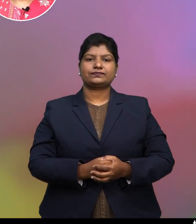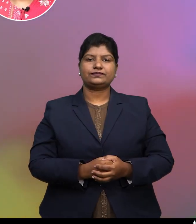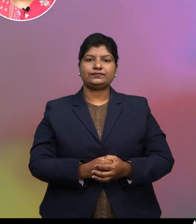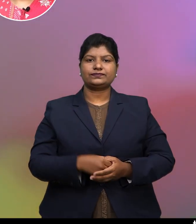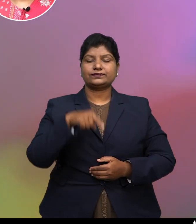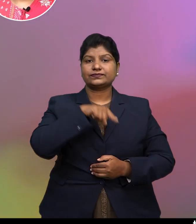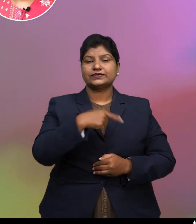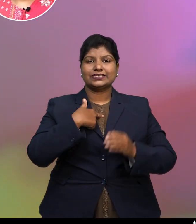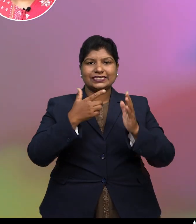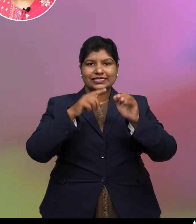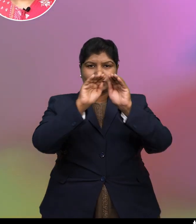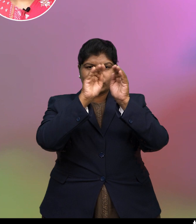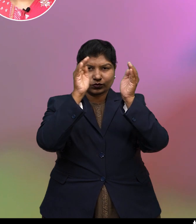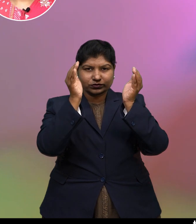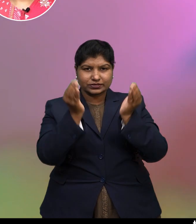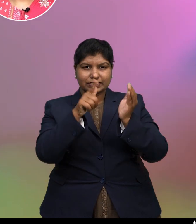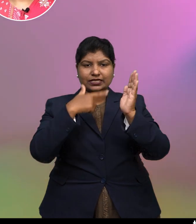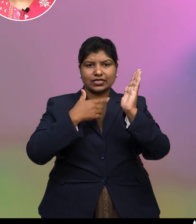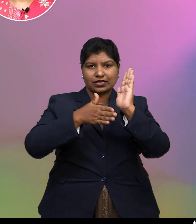to the uterine wall